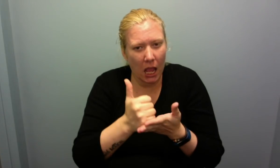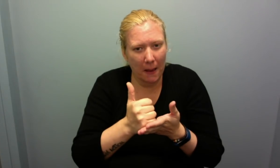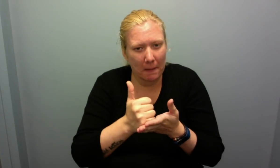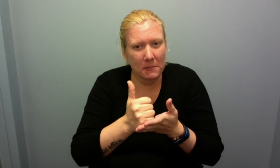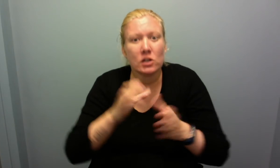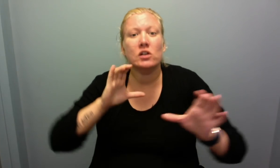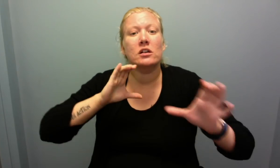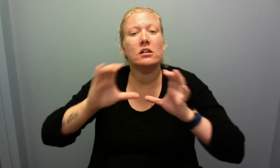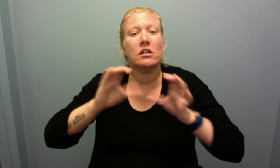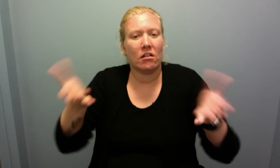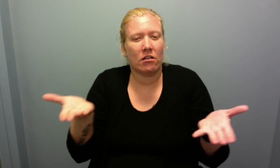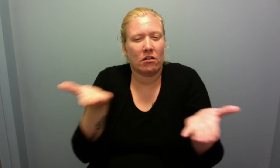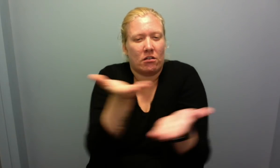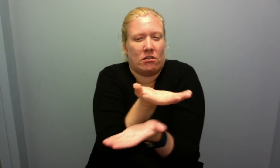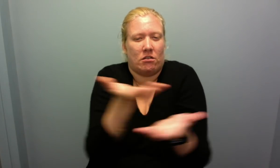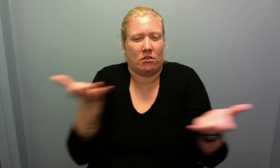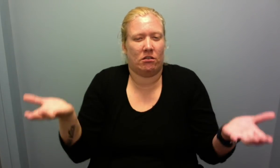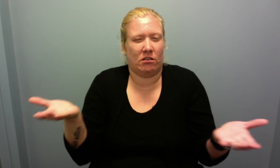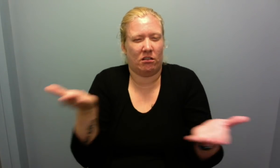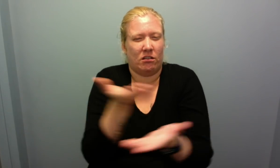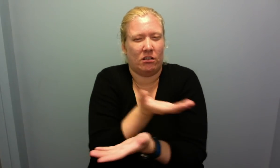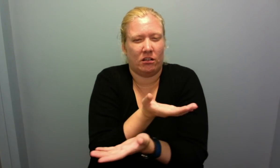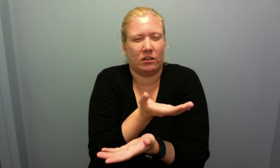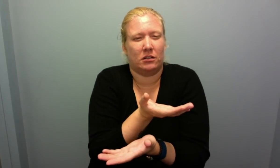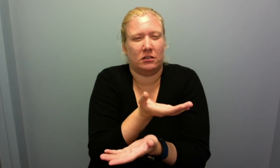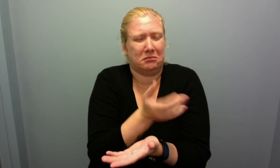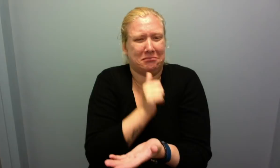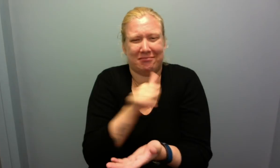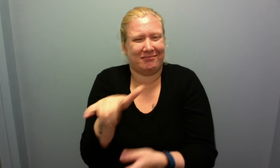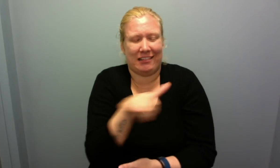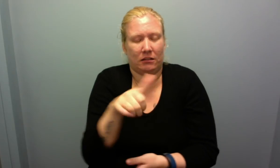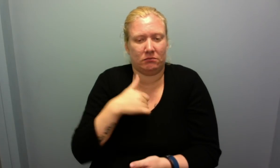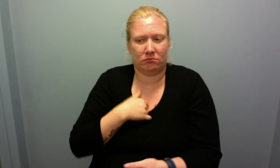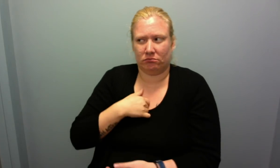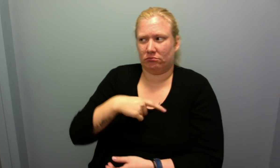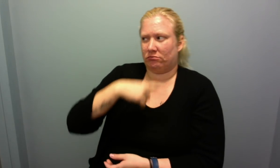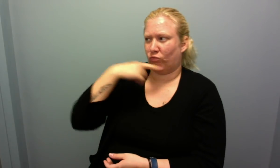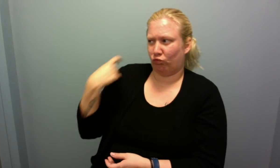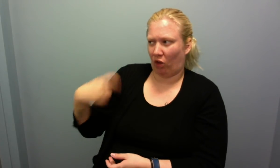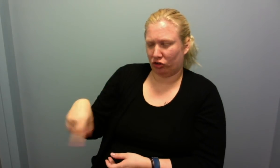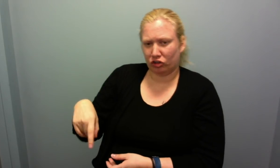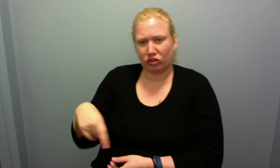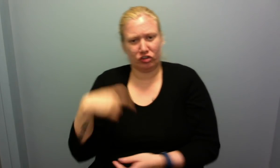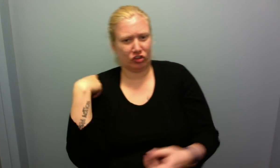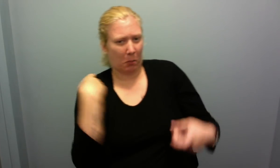languages, so who are they there to help? The interpreter's not there to help. They don't help anyone. They are simply